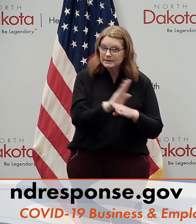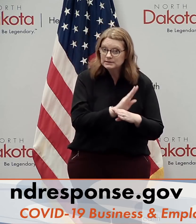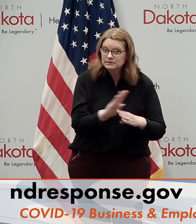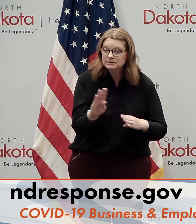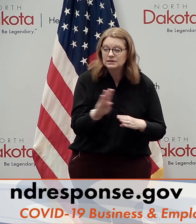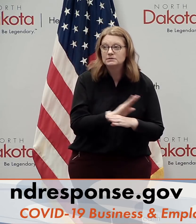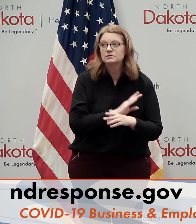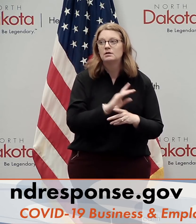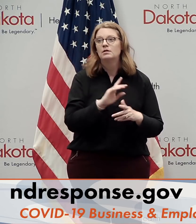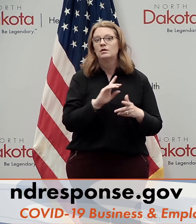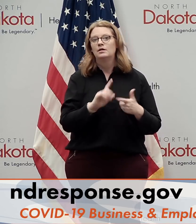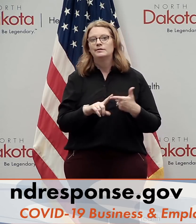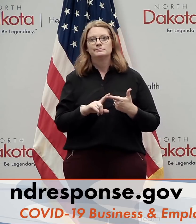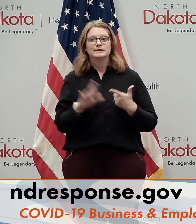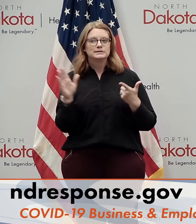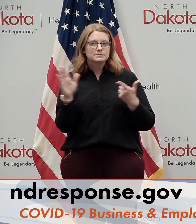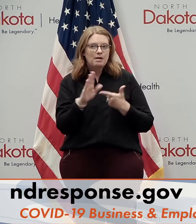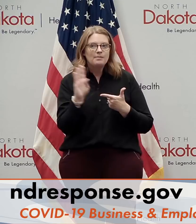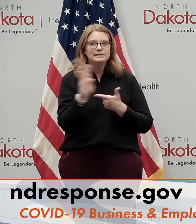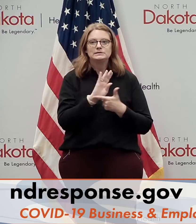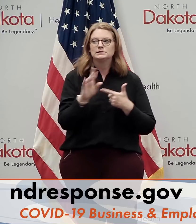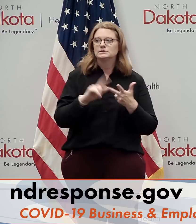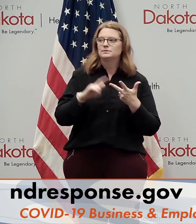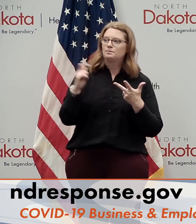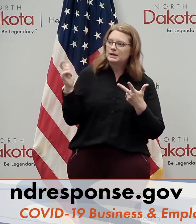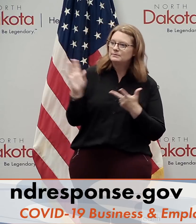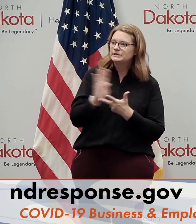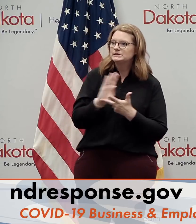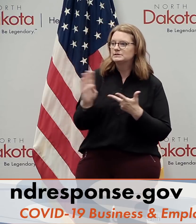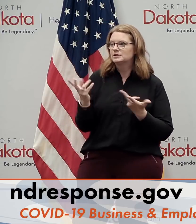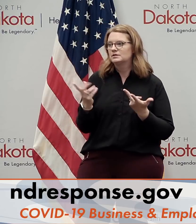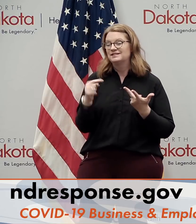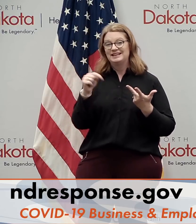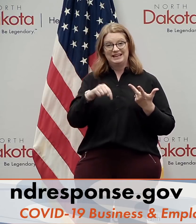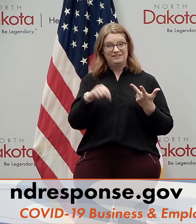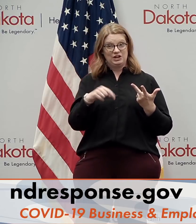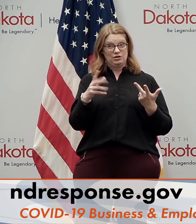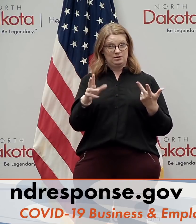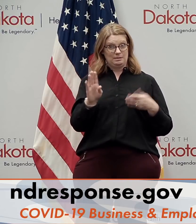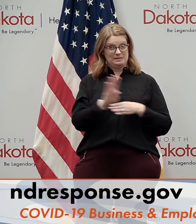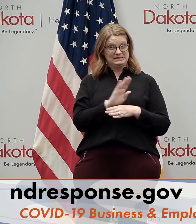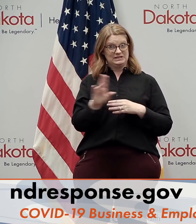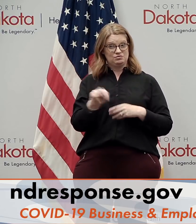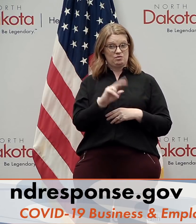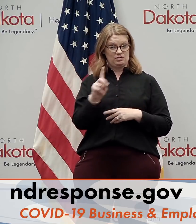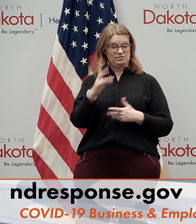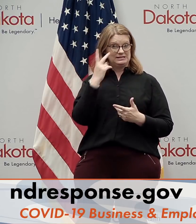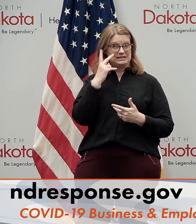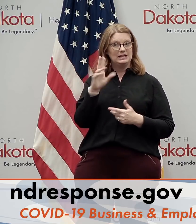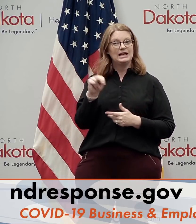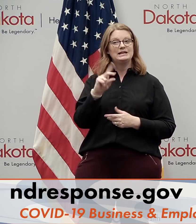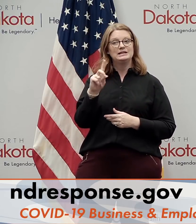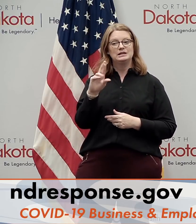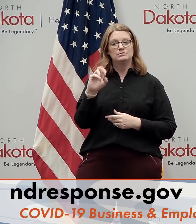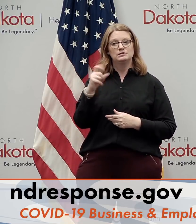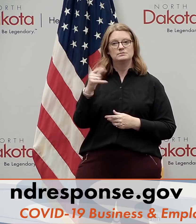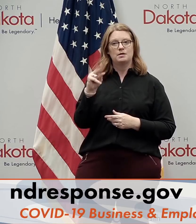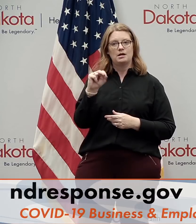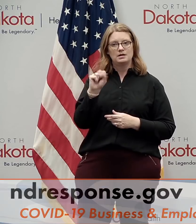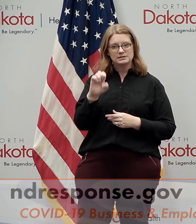It applies to small businesses, large businesses. If you're a business in North Dakota, check that out under